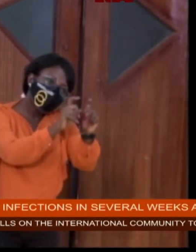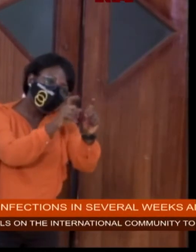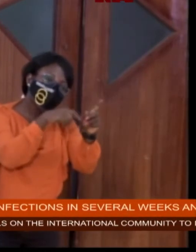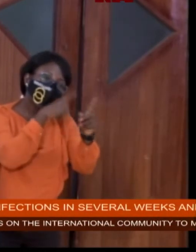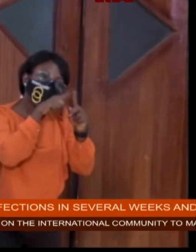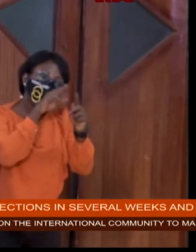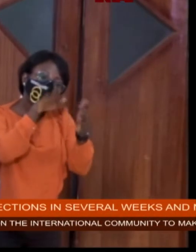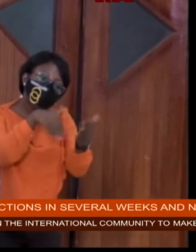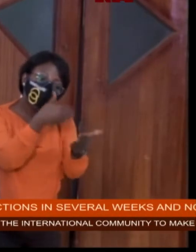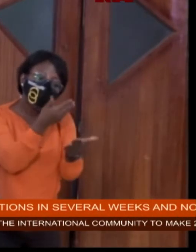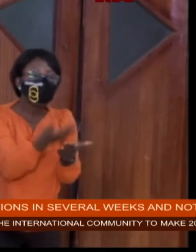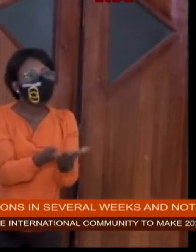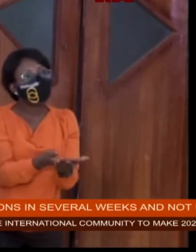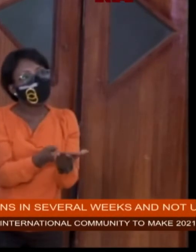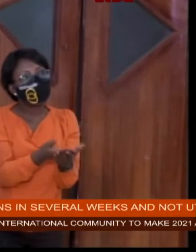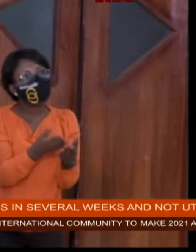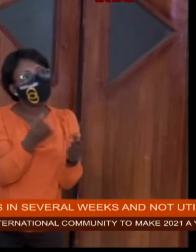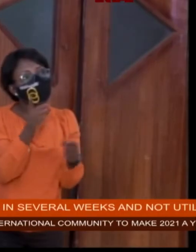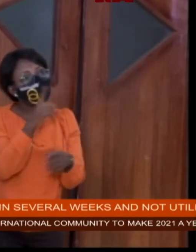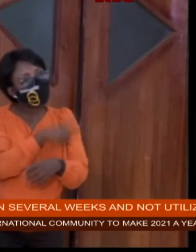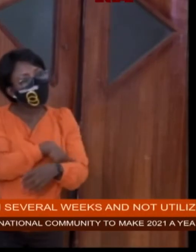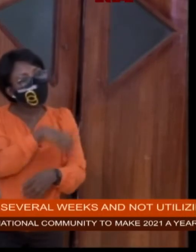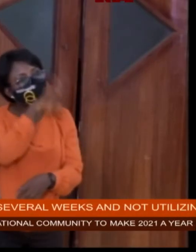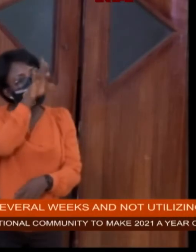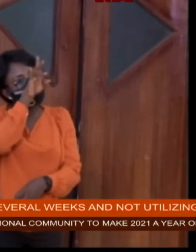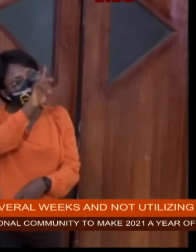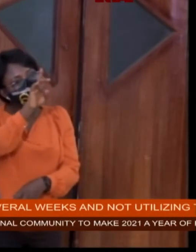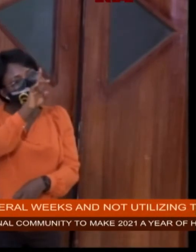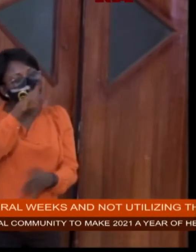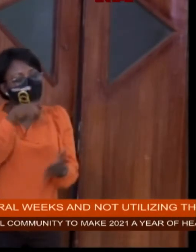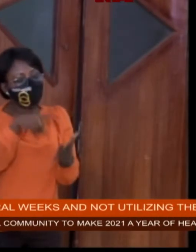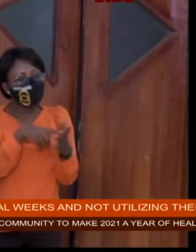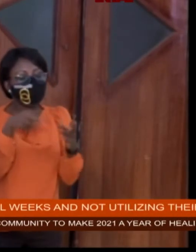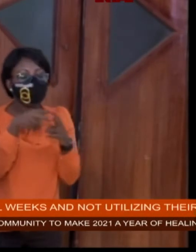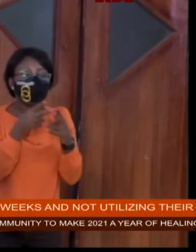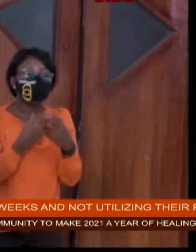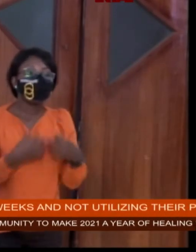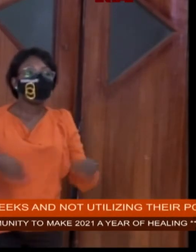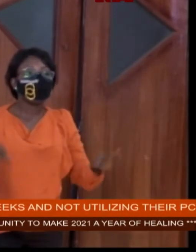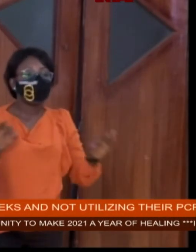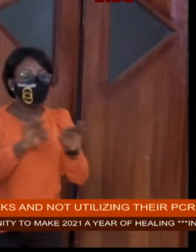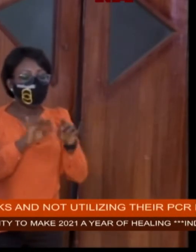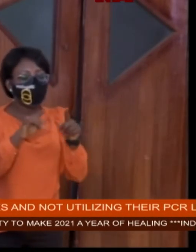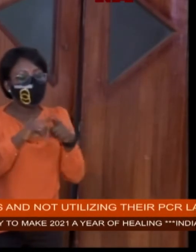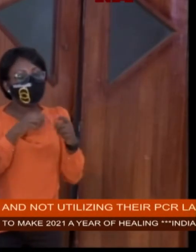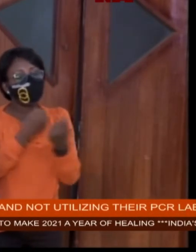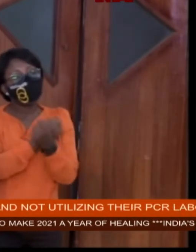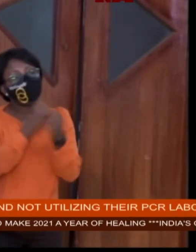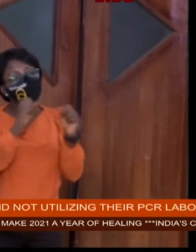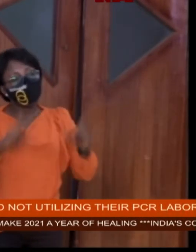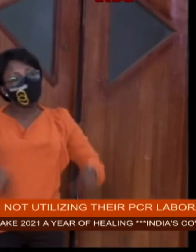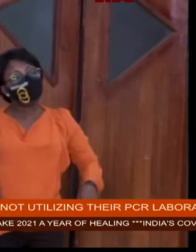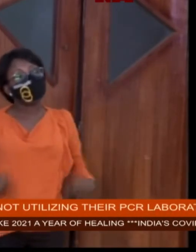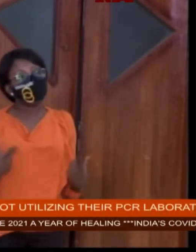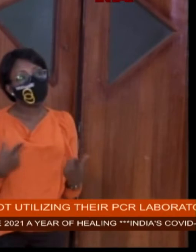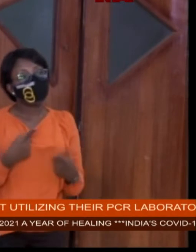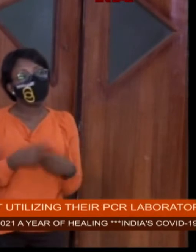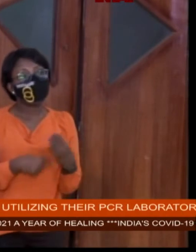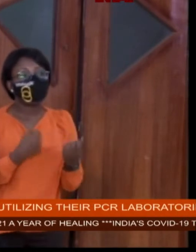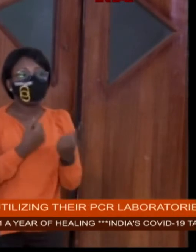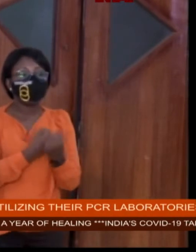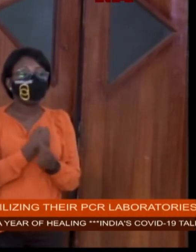to do your post-arrival tests at day 7. It's very important. This will help to save lives, save the lives of your loved ones around